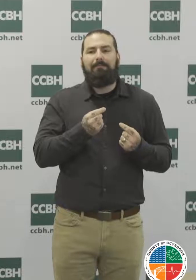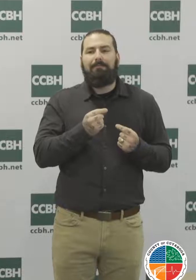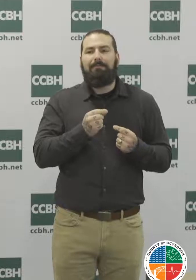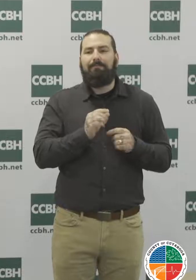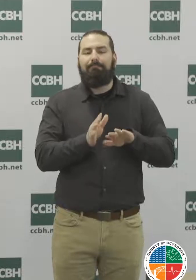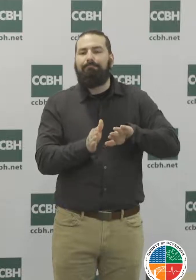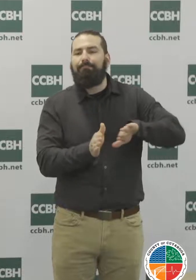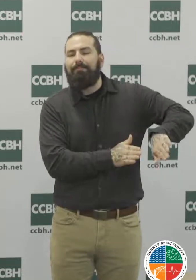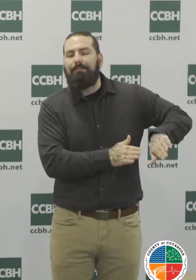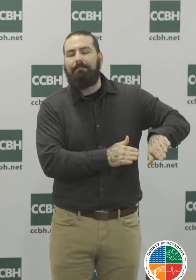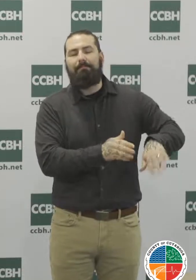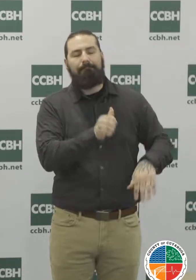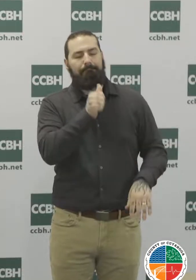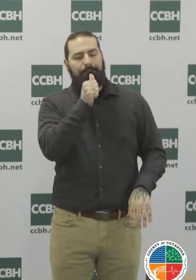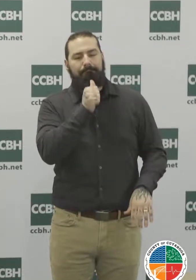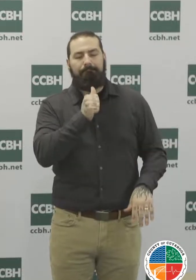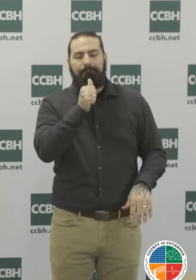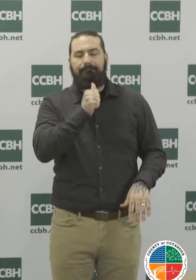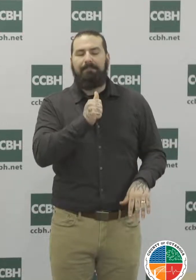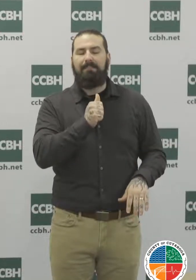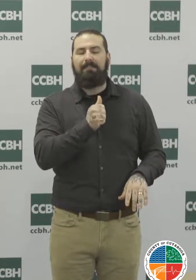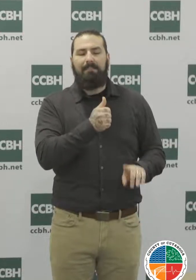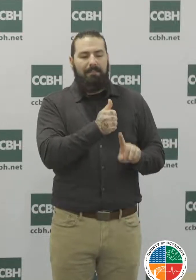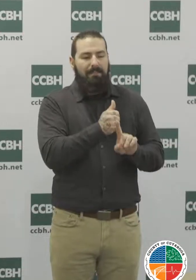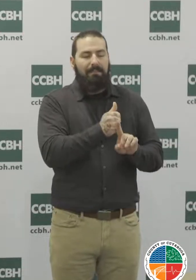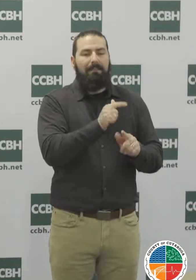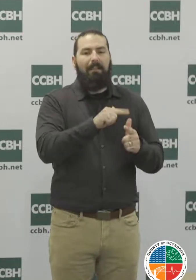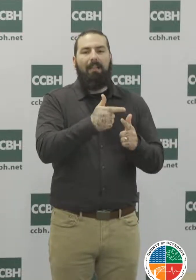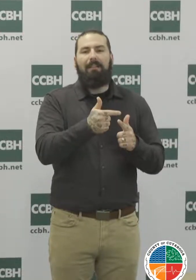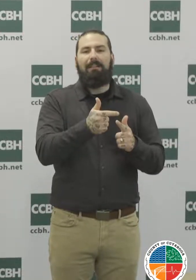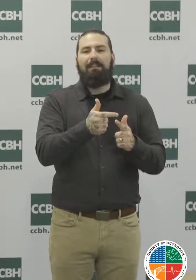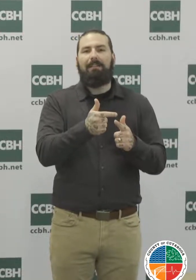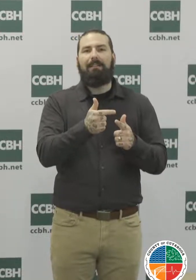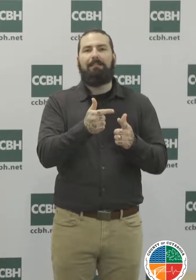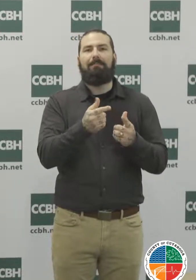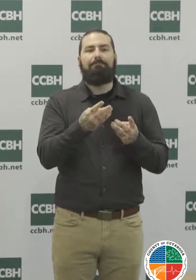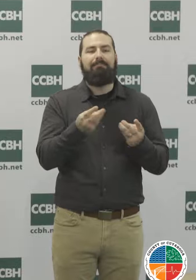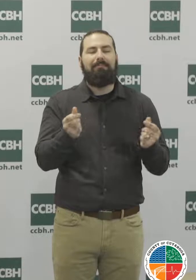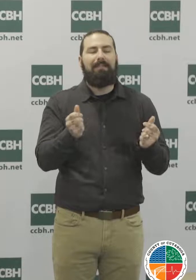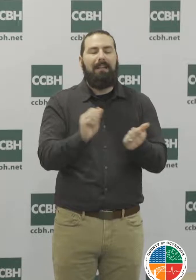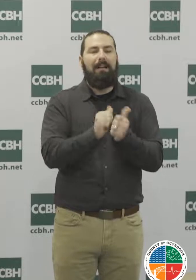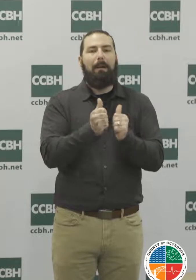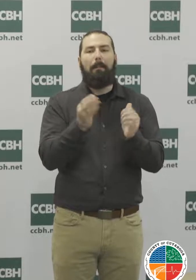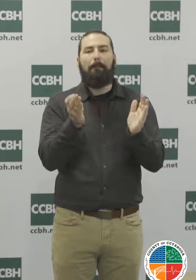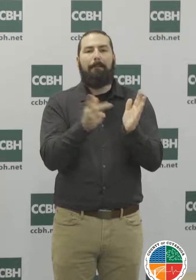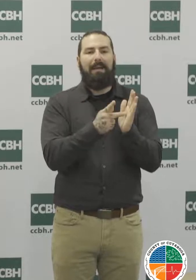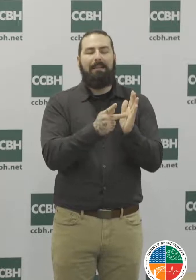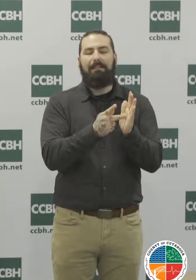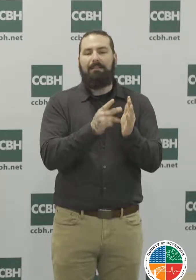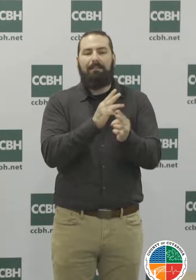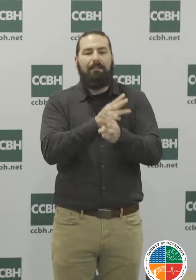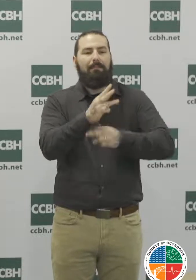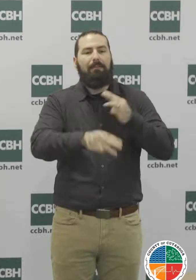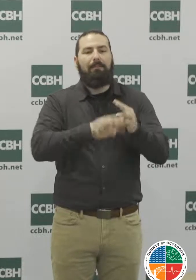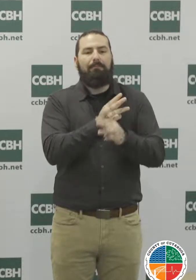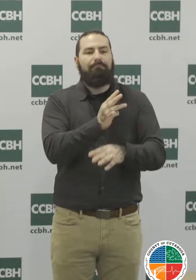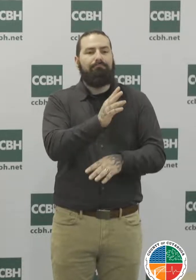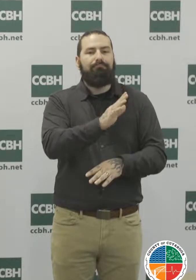quiet moments alone, and then figure out how to go back into the world with hidden pain.